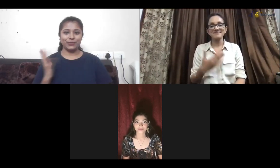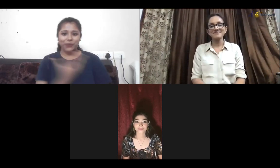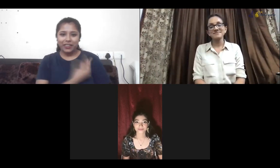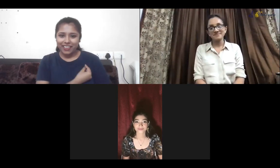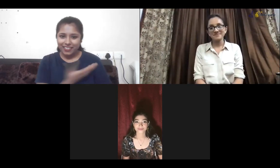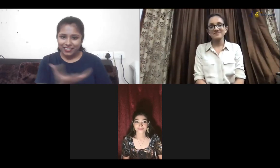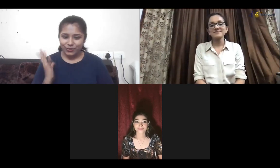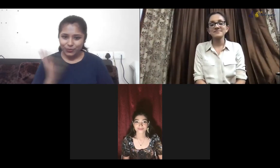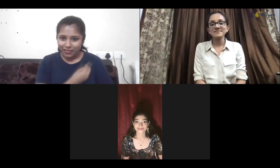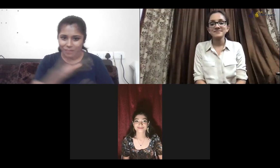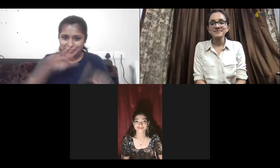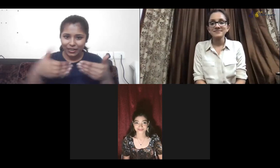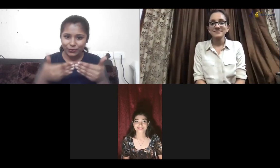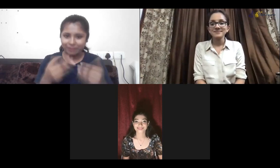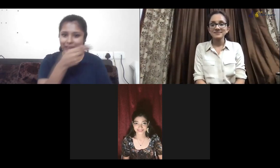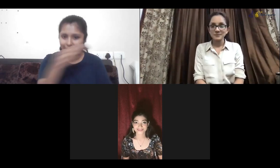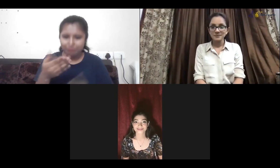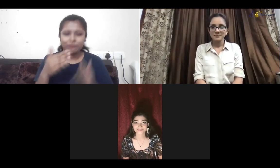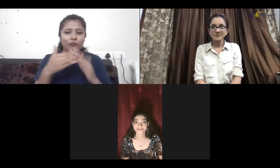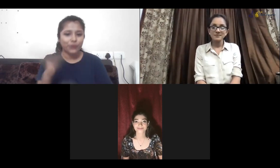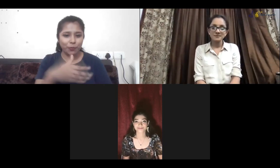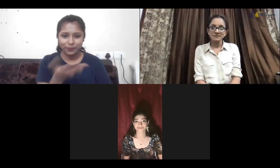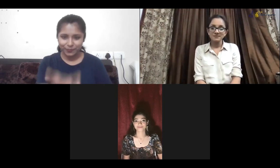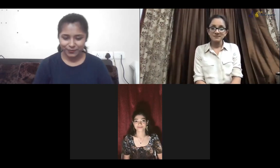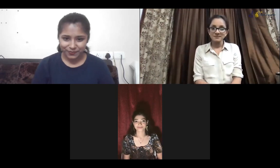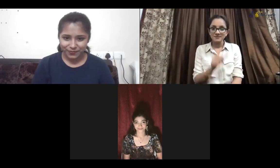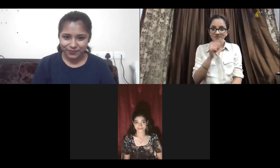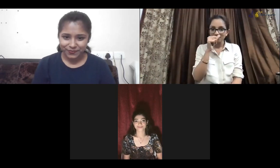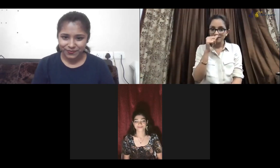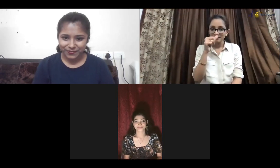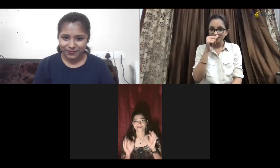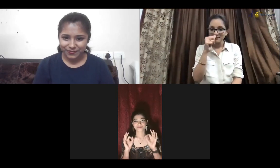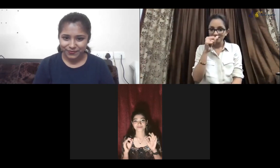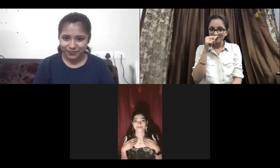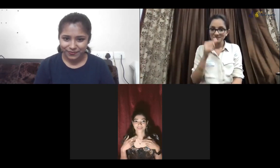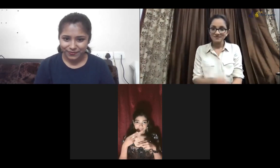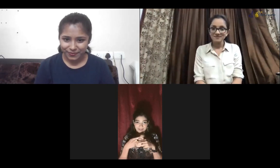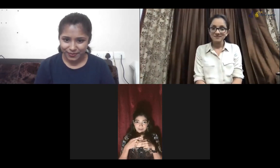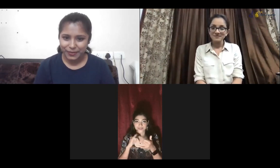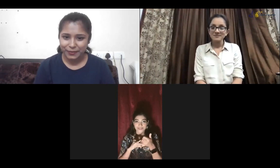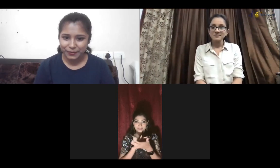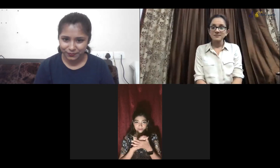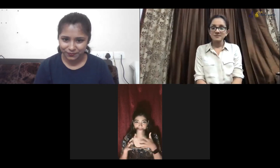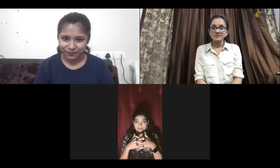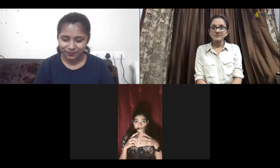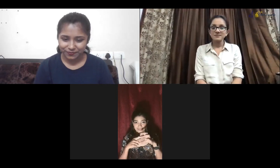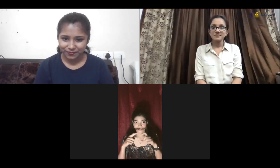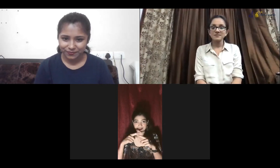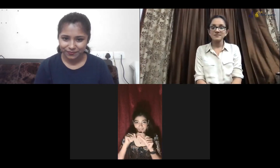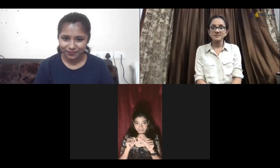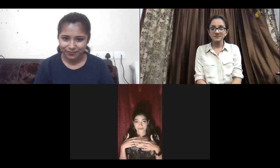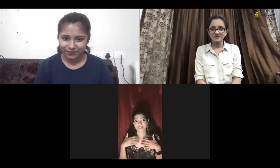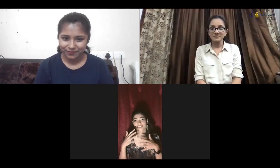page. Yes, Shweta. Now, can you please introduce yourself? Hi. So my name